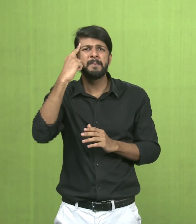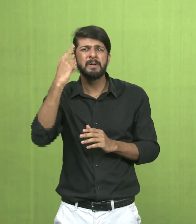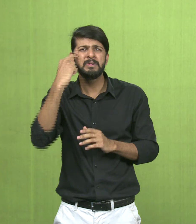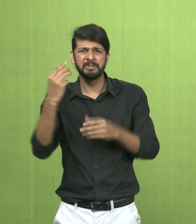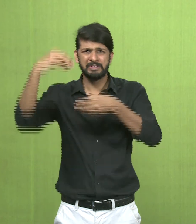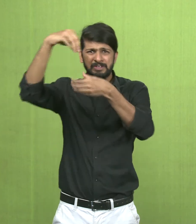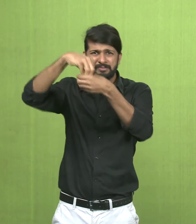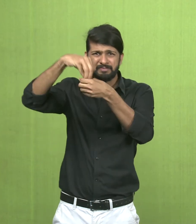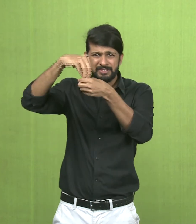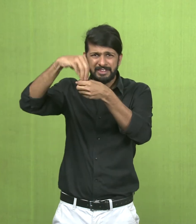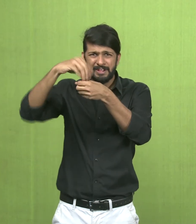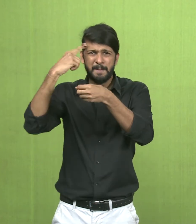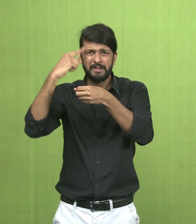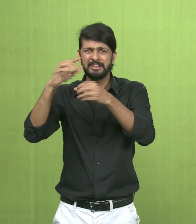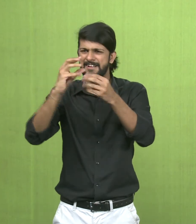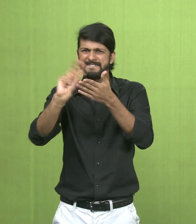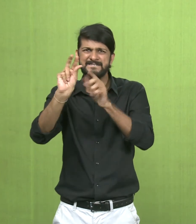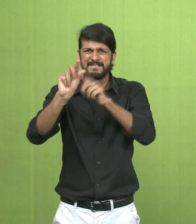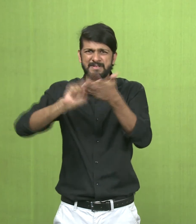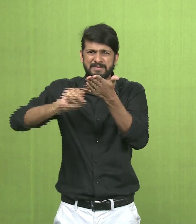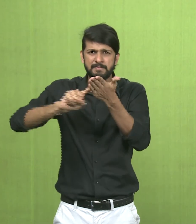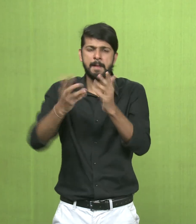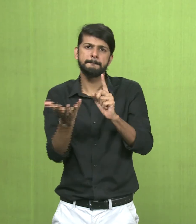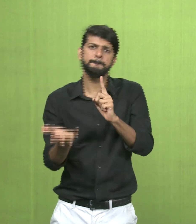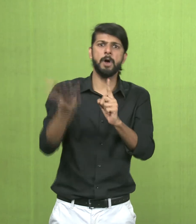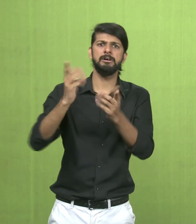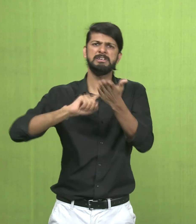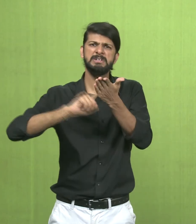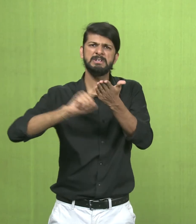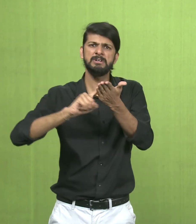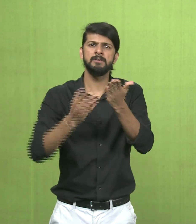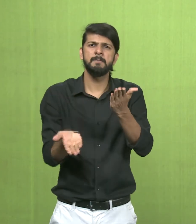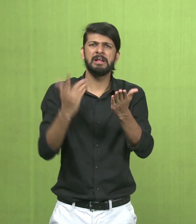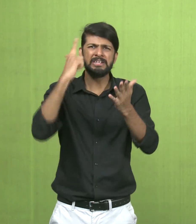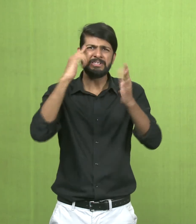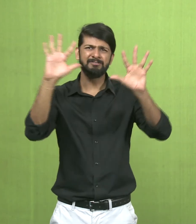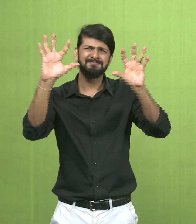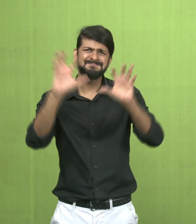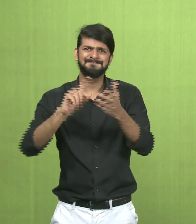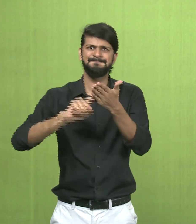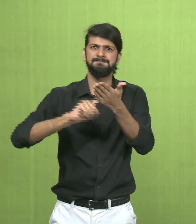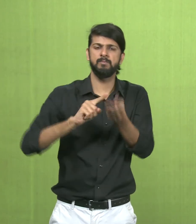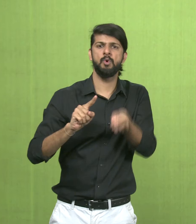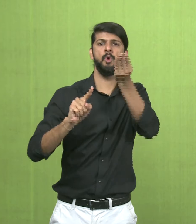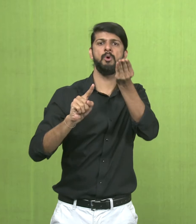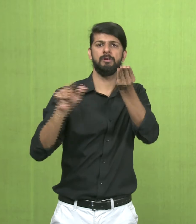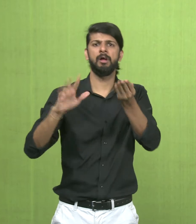And then there is B, which is the blackness, in which the clay is less and the graphite